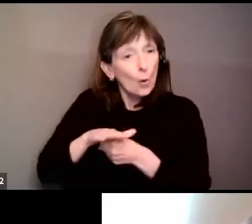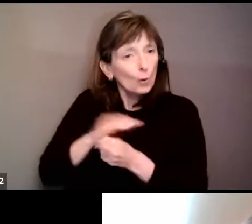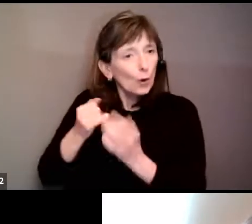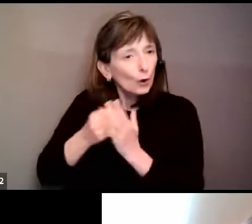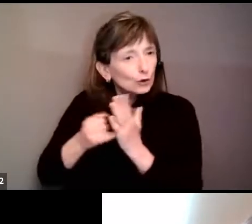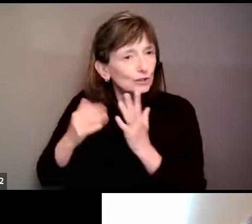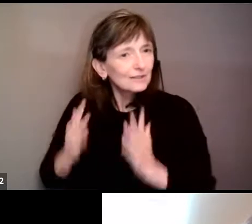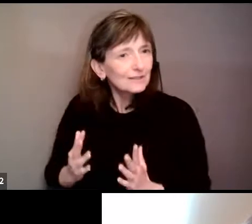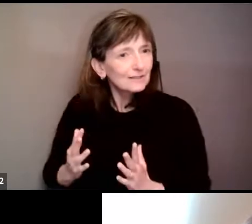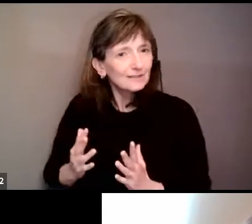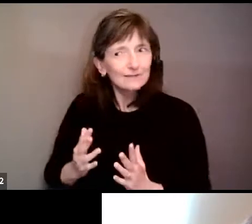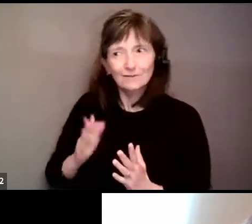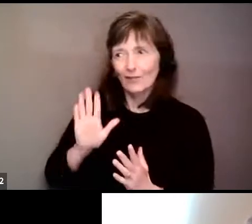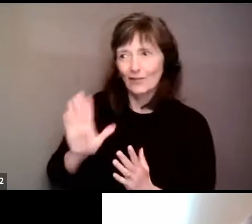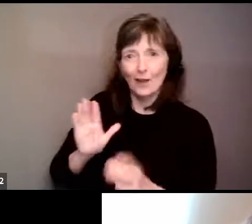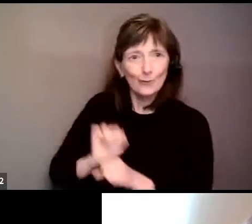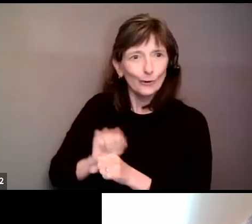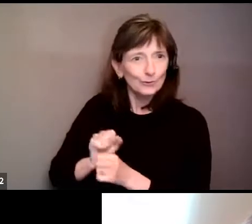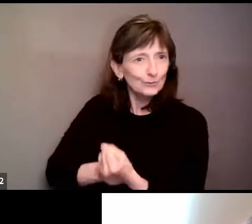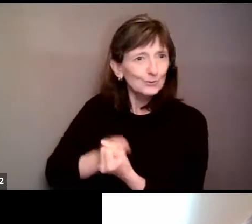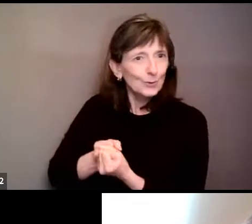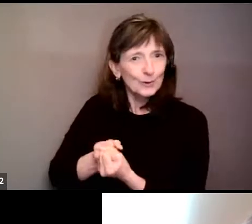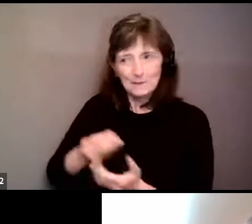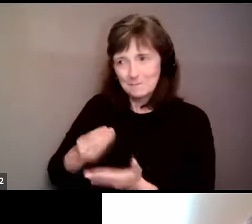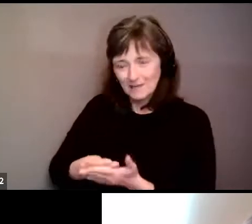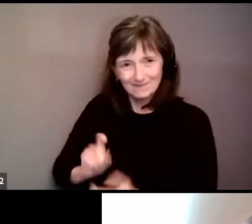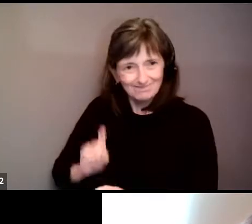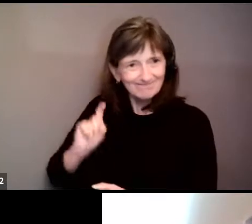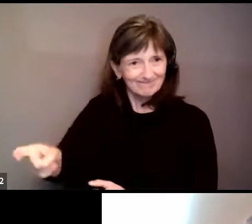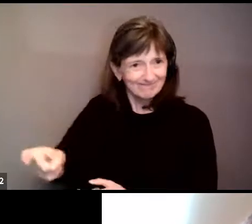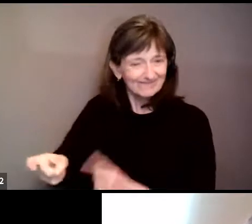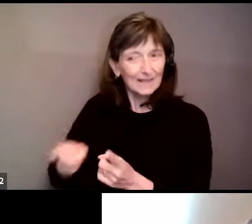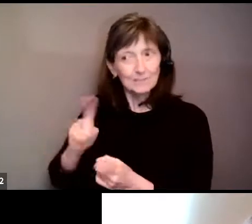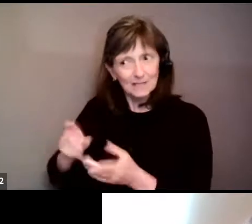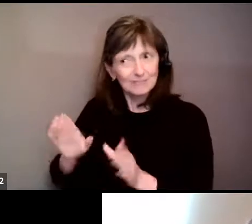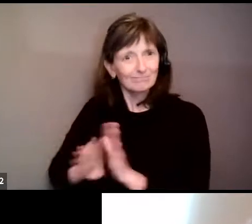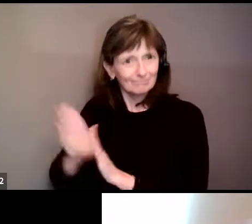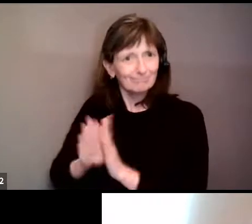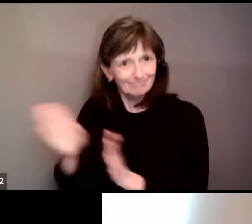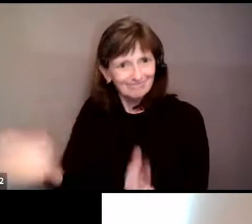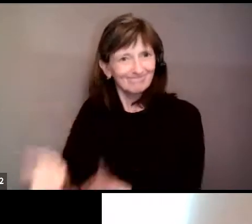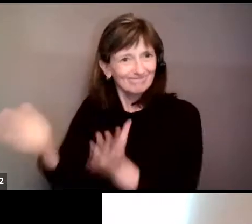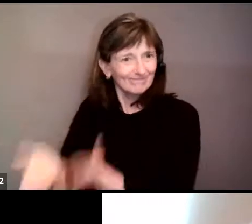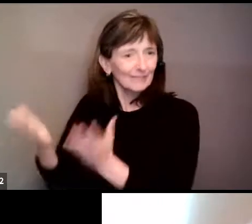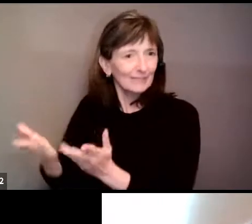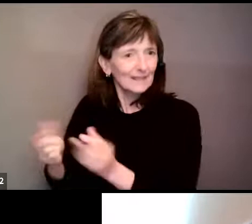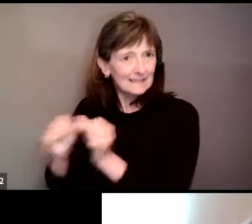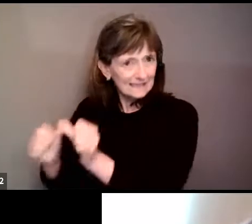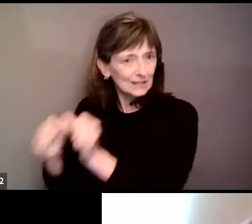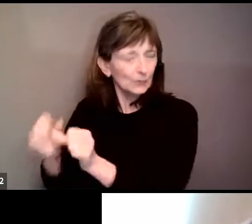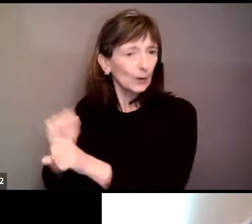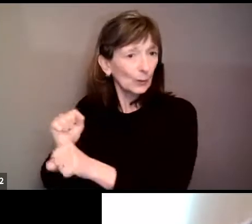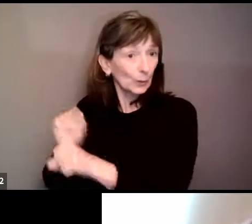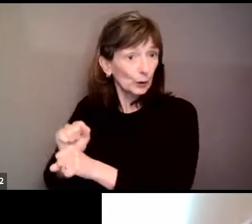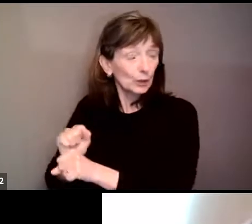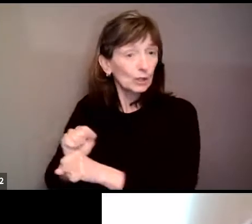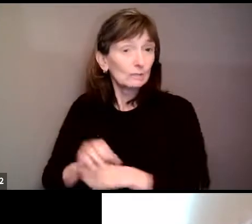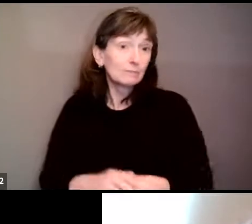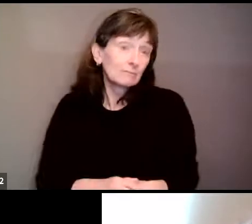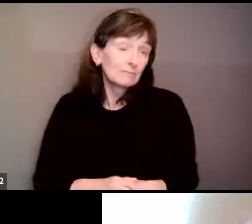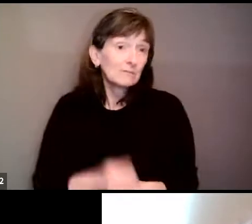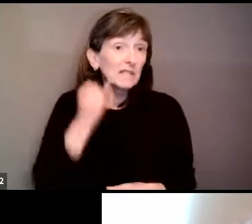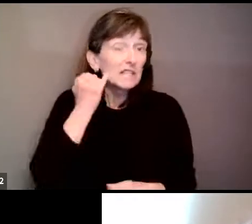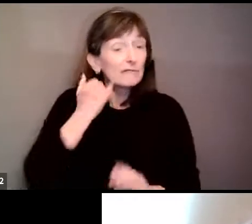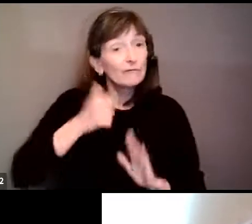local creators that are doing this great work, put money in their pockets so that they can continue doing great work, you know, share credible articles,